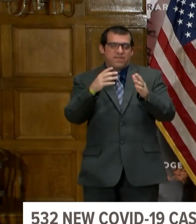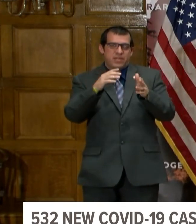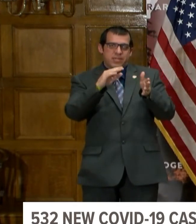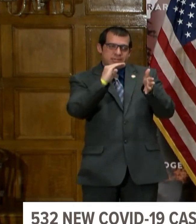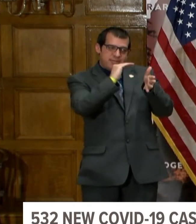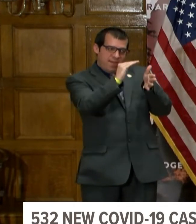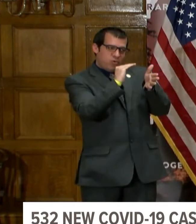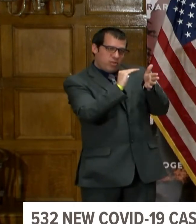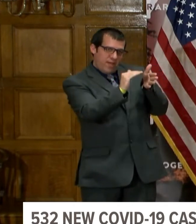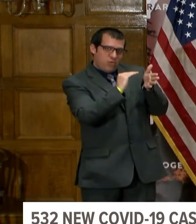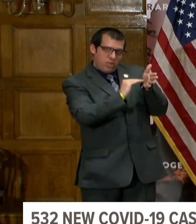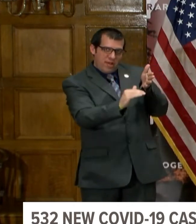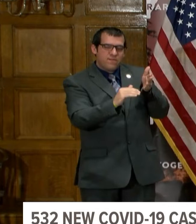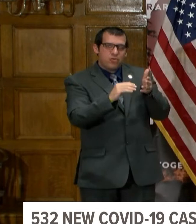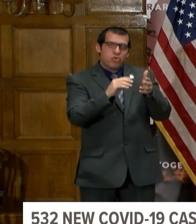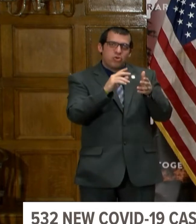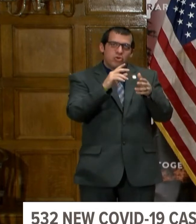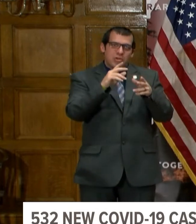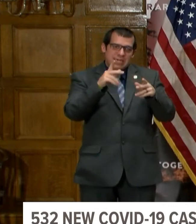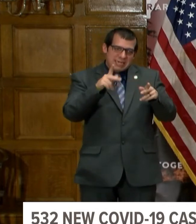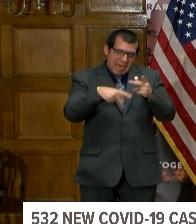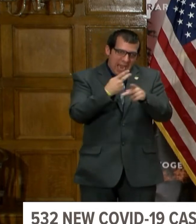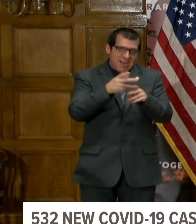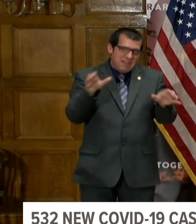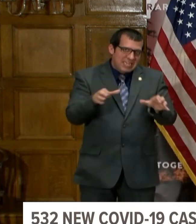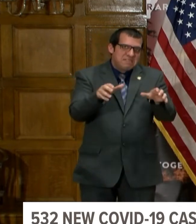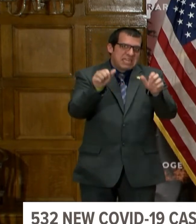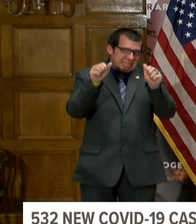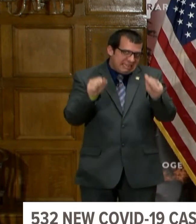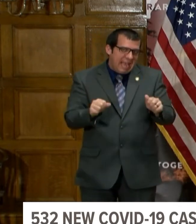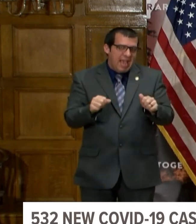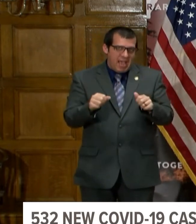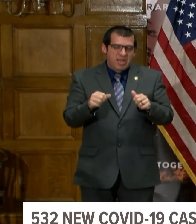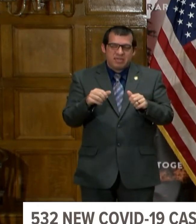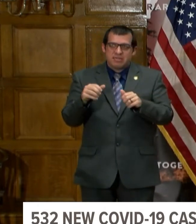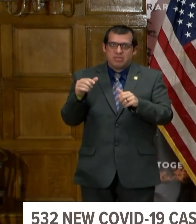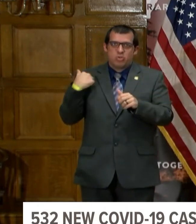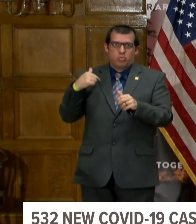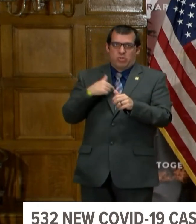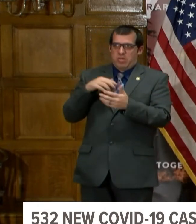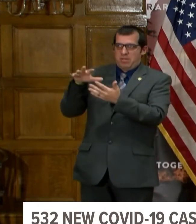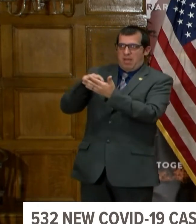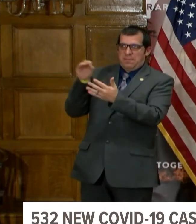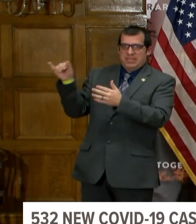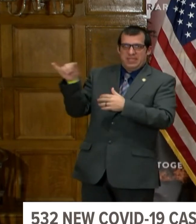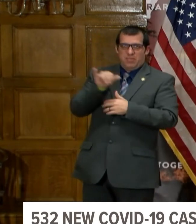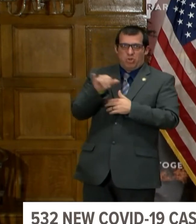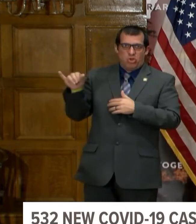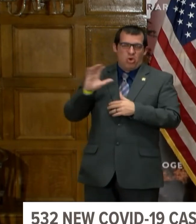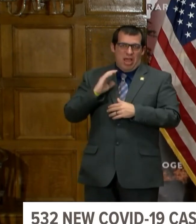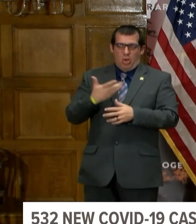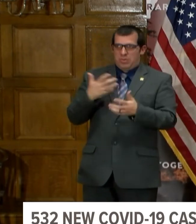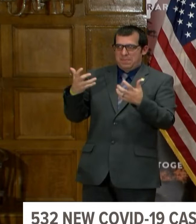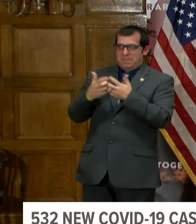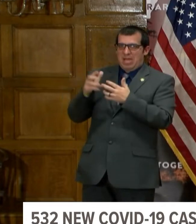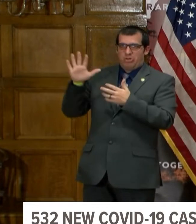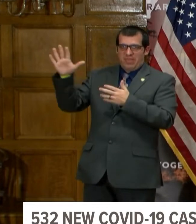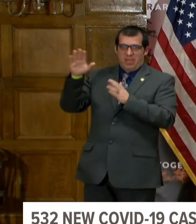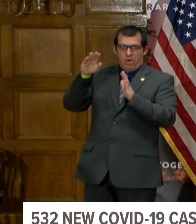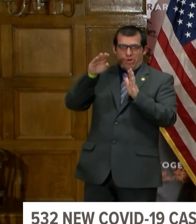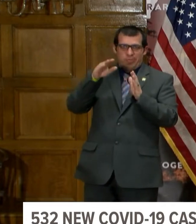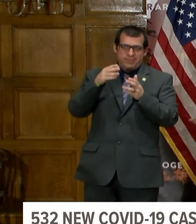activities that can be engaged in that are very similar to ours. So ours fall within those guidelines.